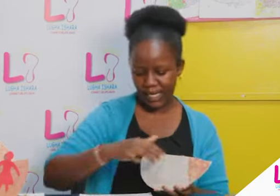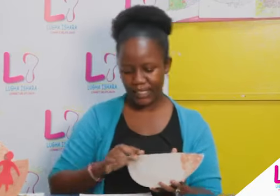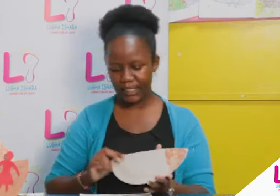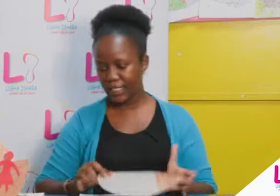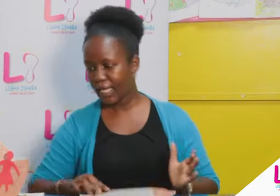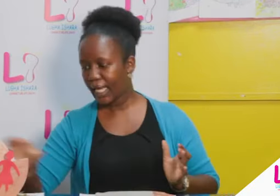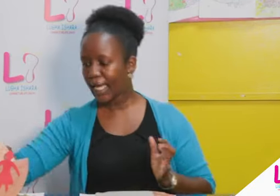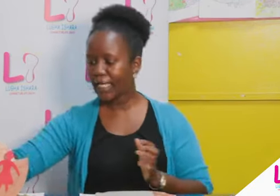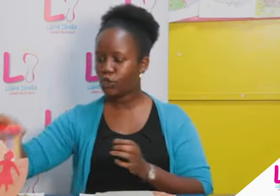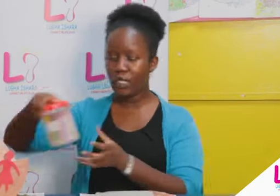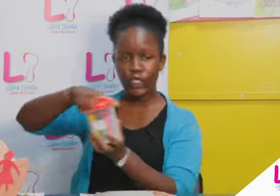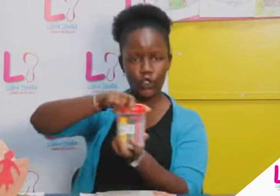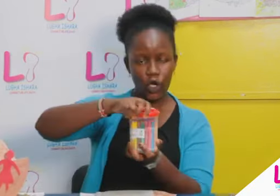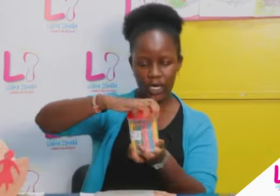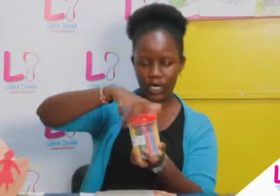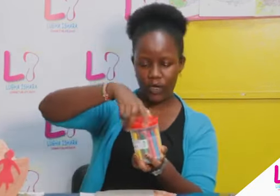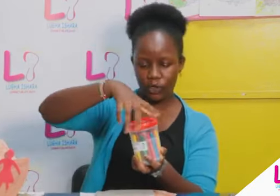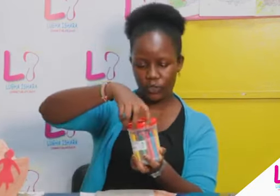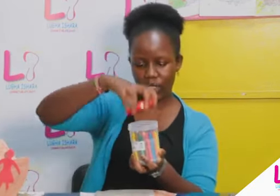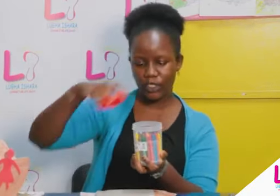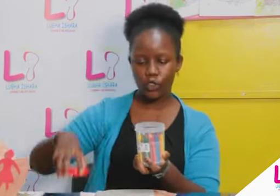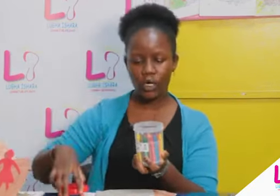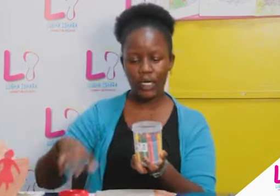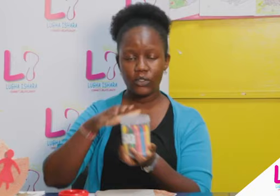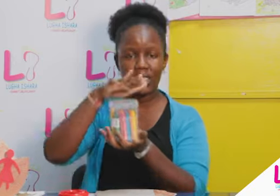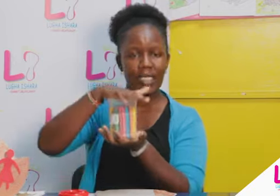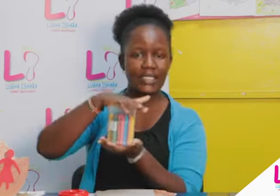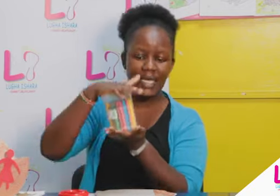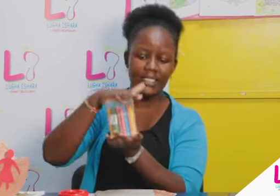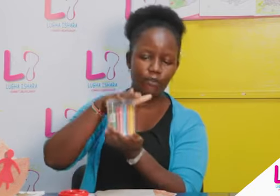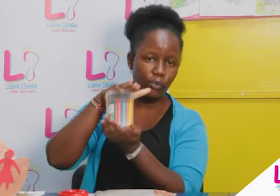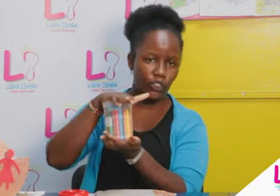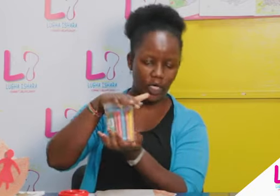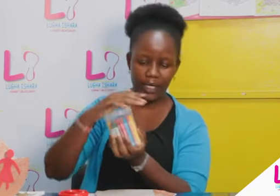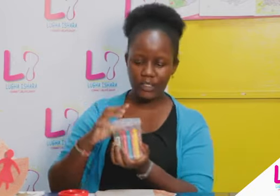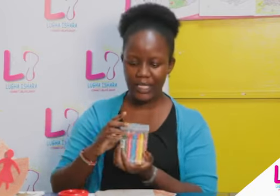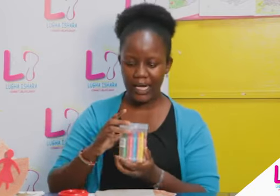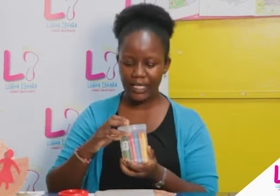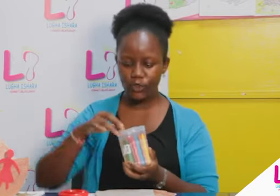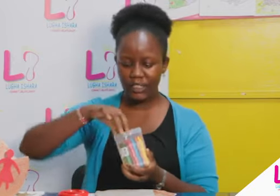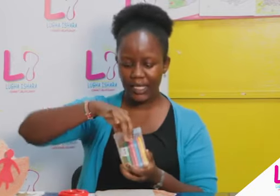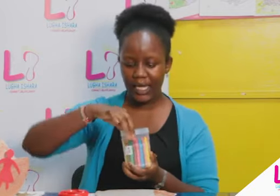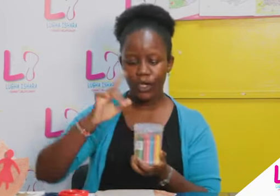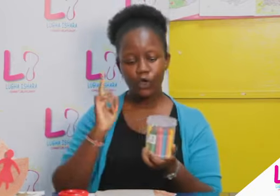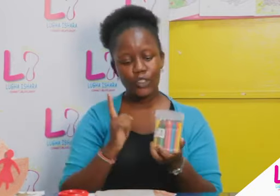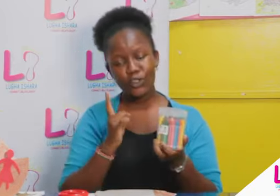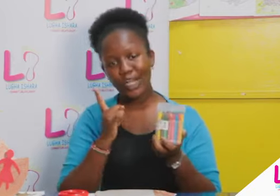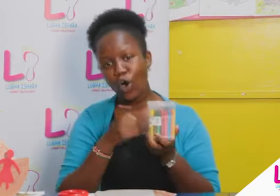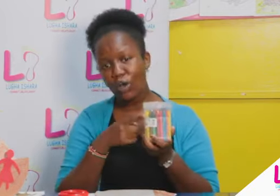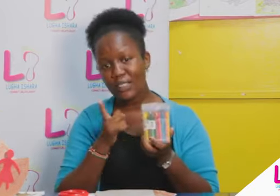aside, and you get your crayons. You get your crayons. It's nice if you put your crayons in a nice container so that you can always